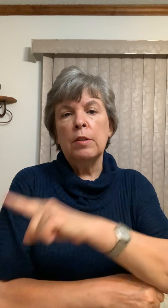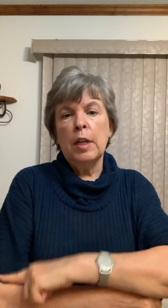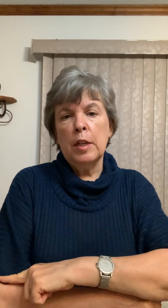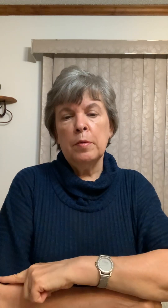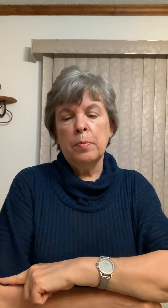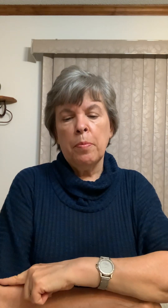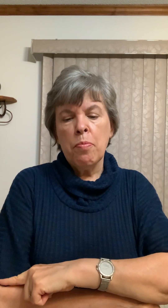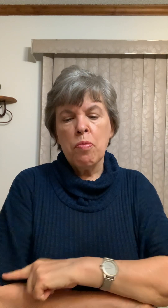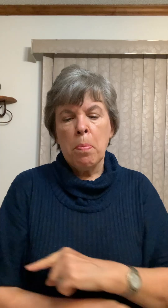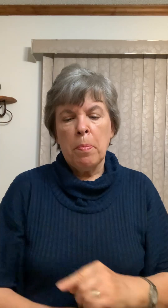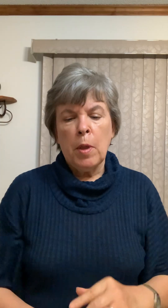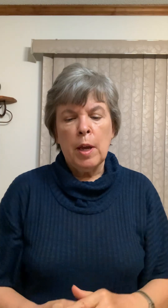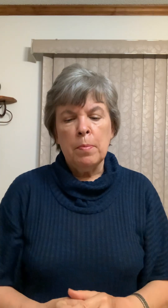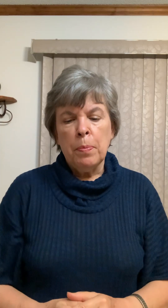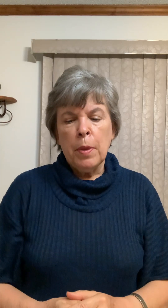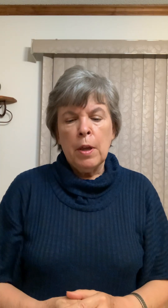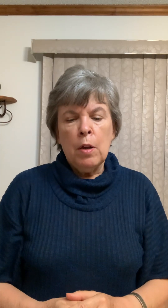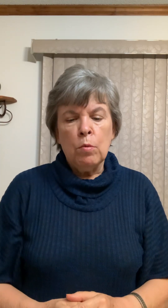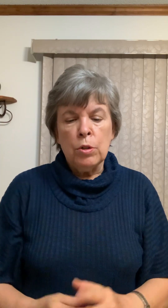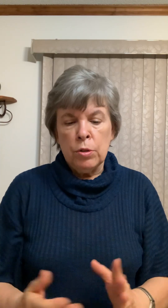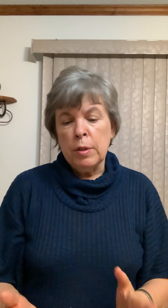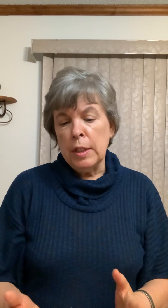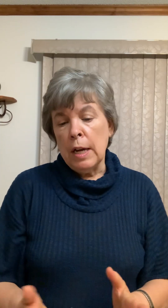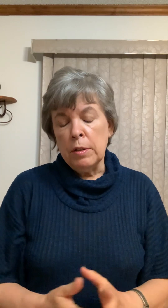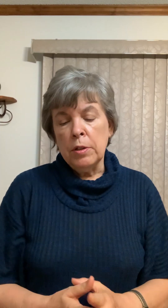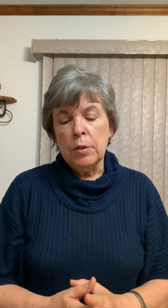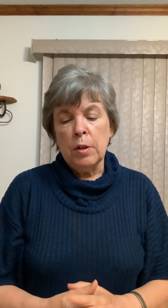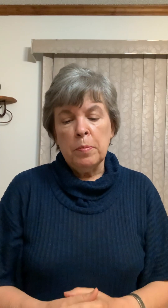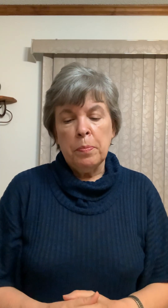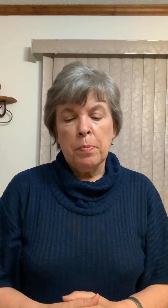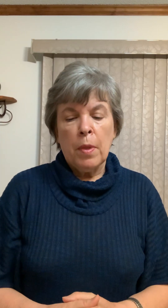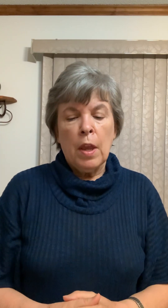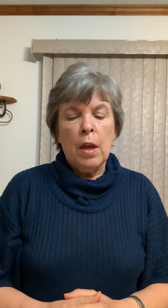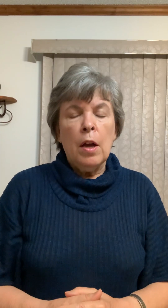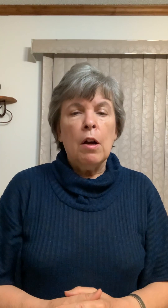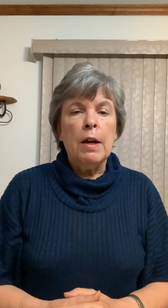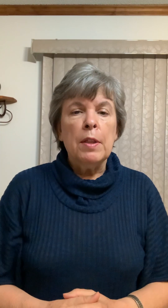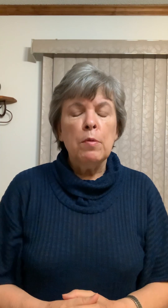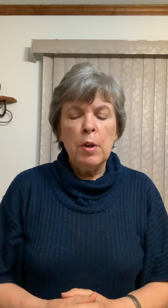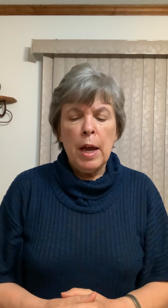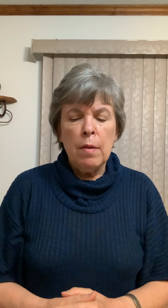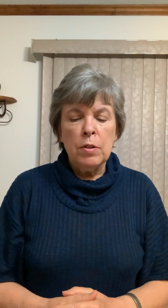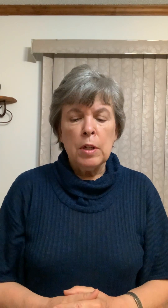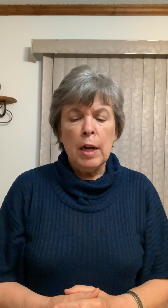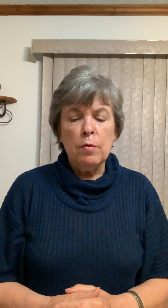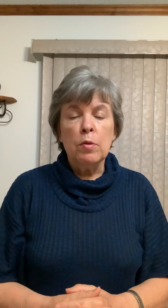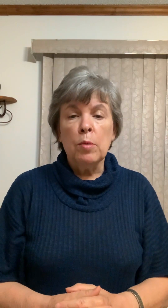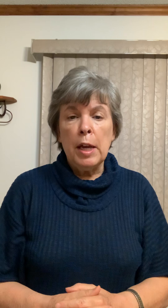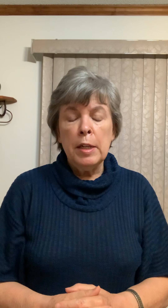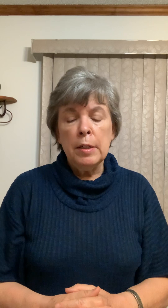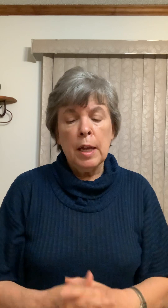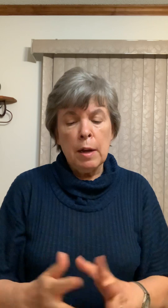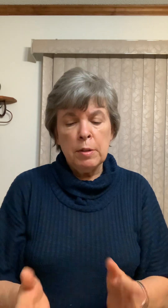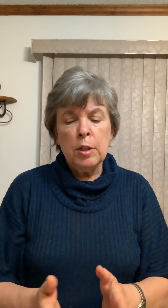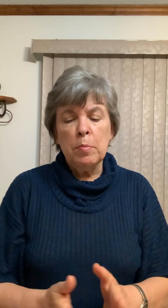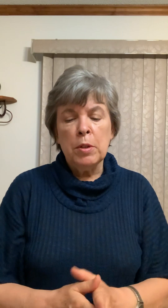day. Okay, we're just doing now in this song. All right, then you have the sign for rain. Again, I would skip the